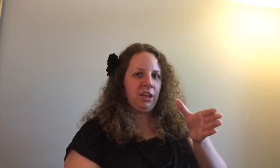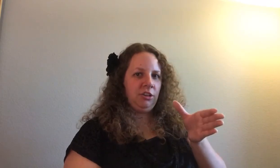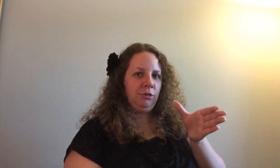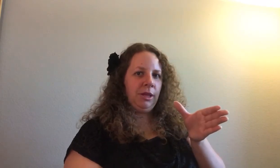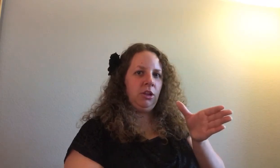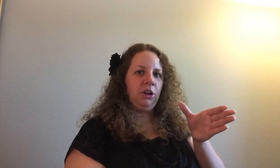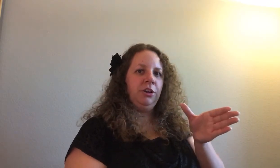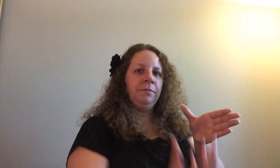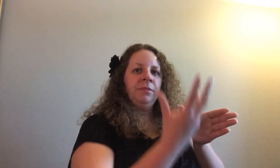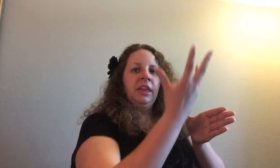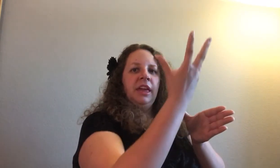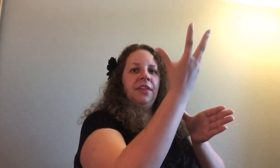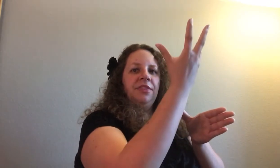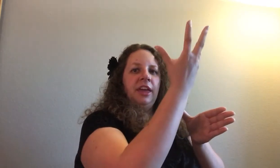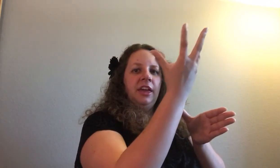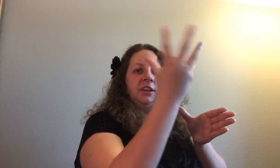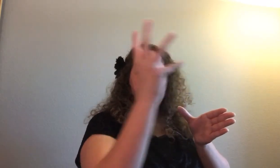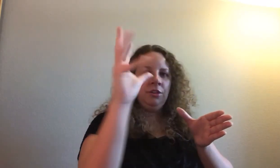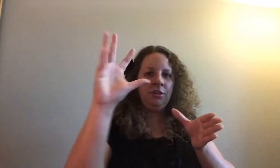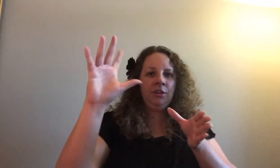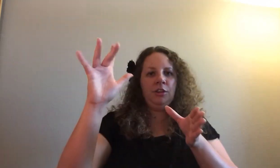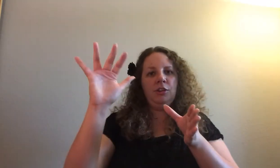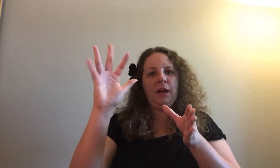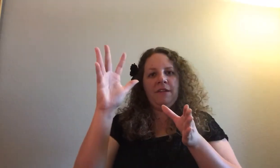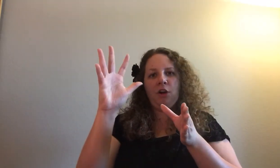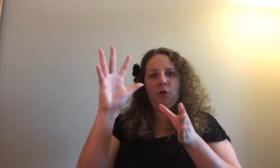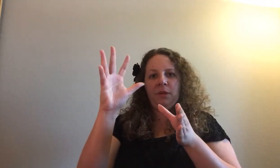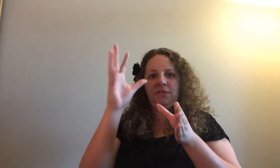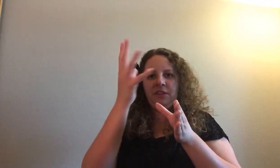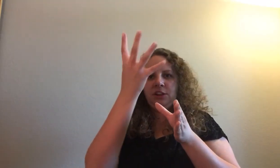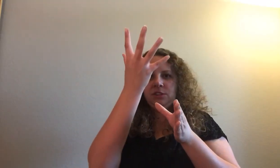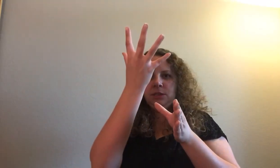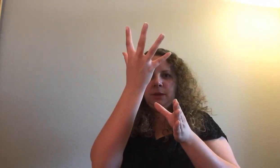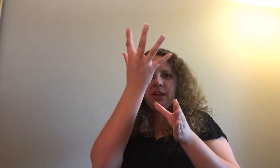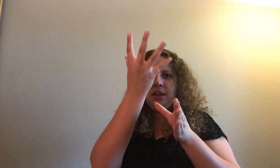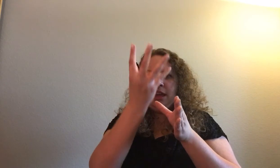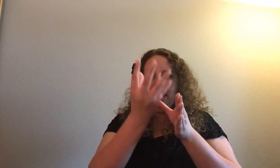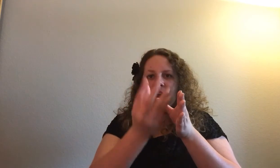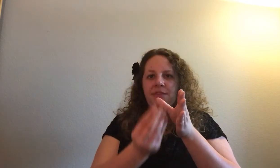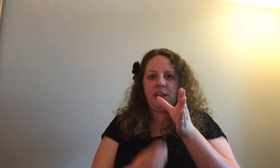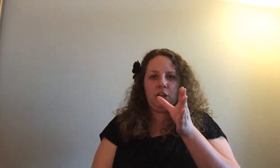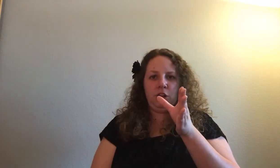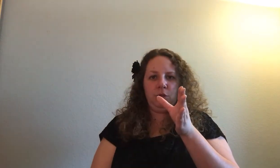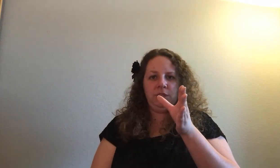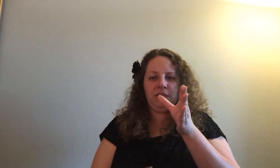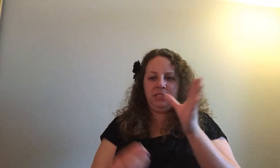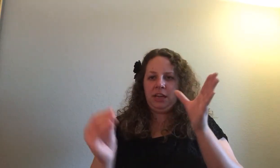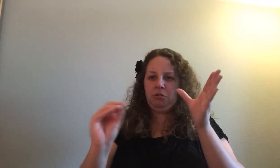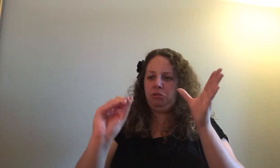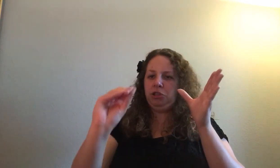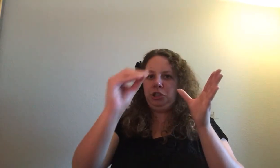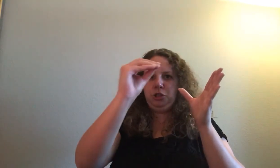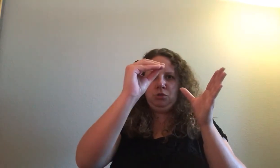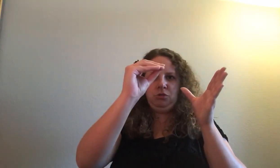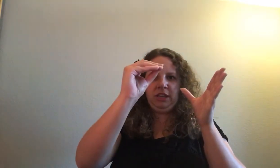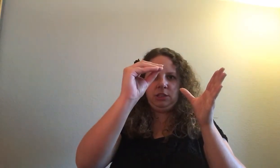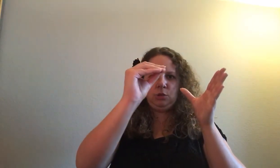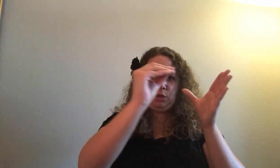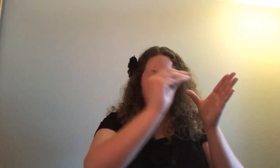little bit longer. And then you have open fingers this way, and then closing down to like a squished